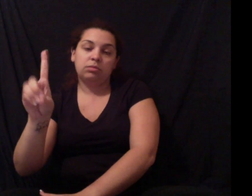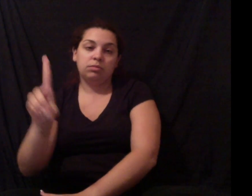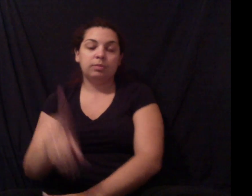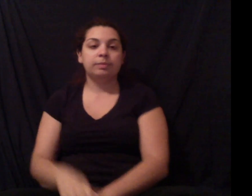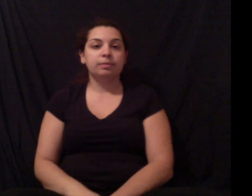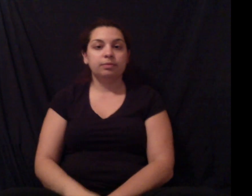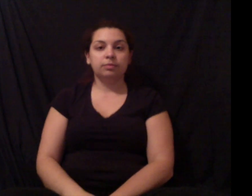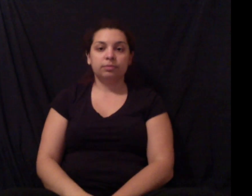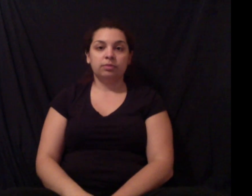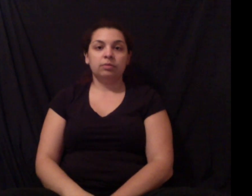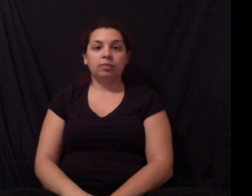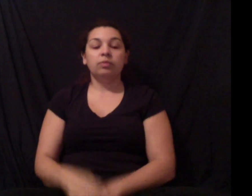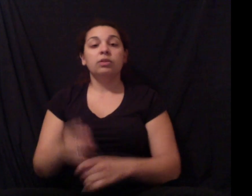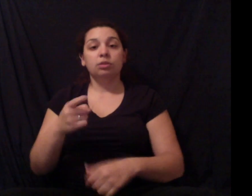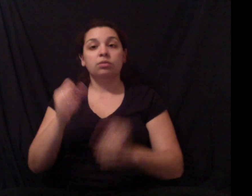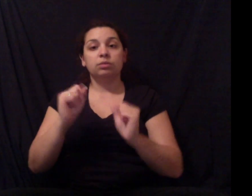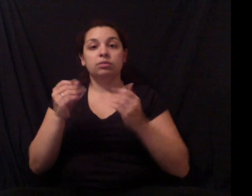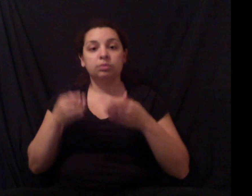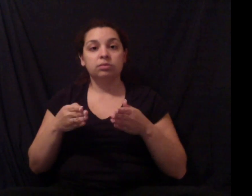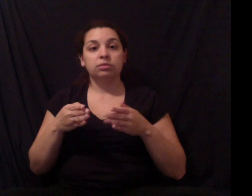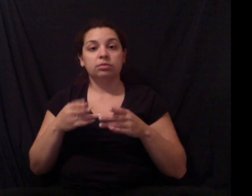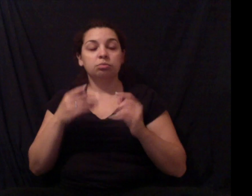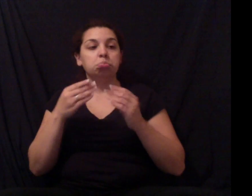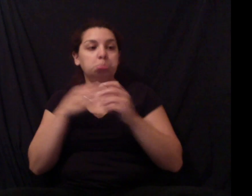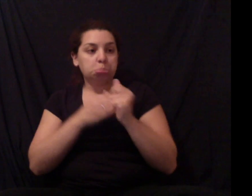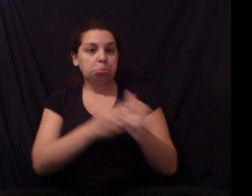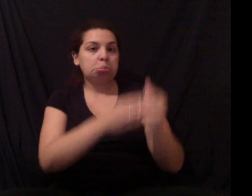igloosoftware.com/UPVOTED. You can keep up with Smooth on YouTube at